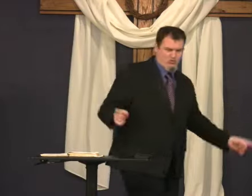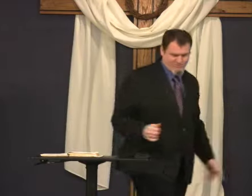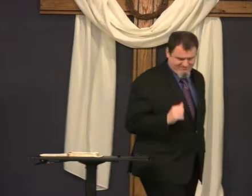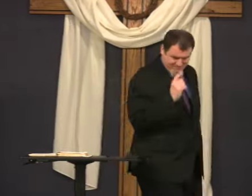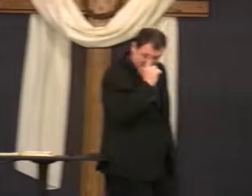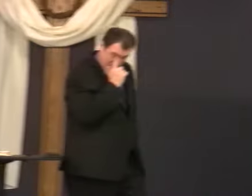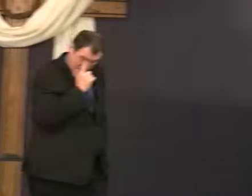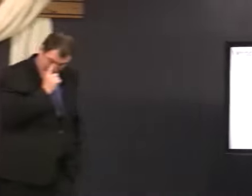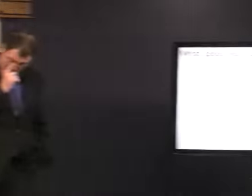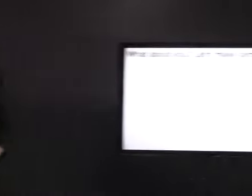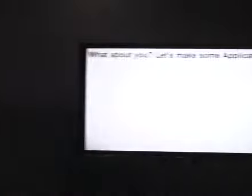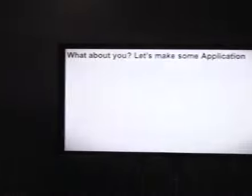So what about you?